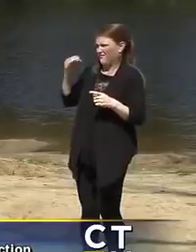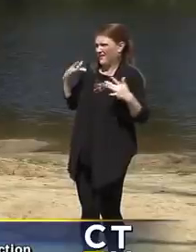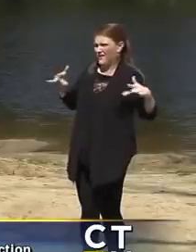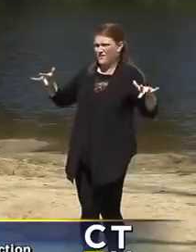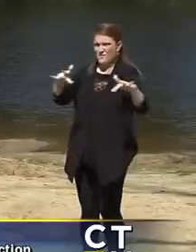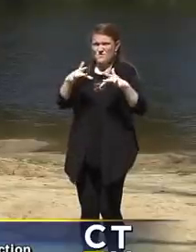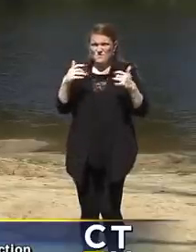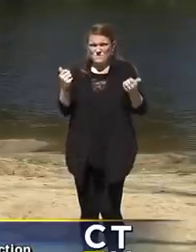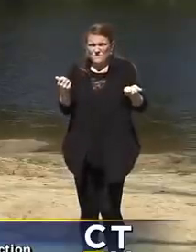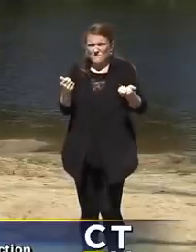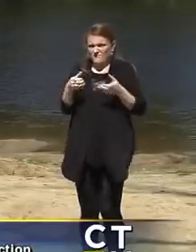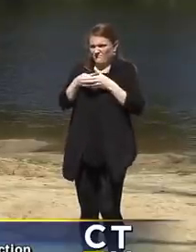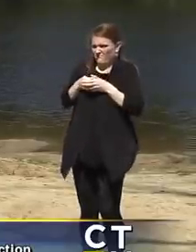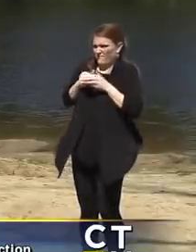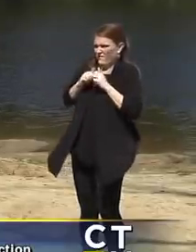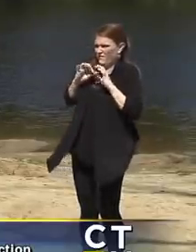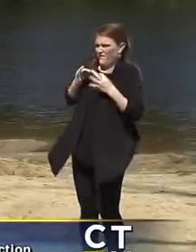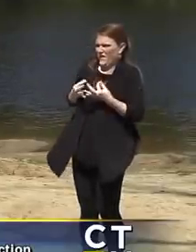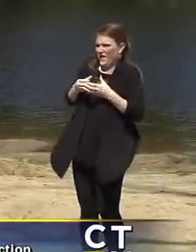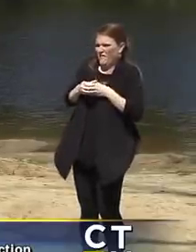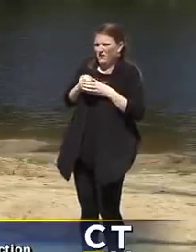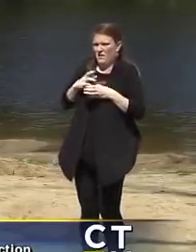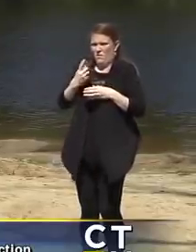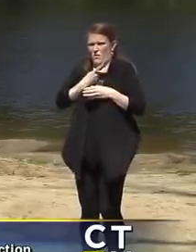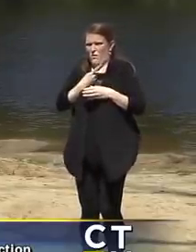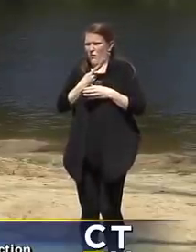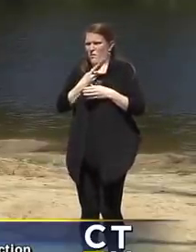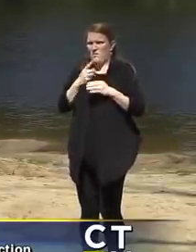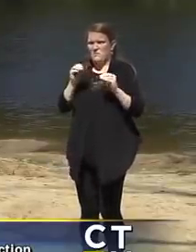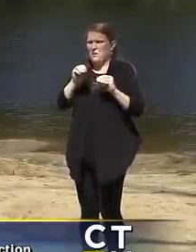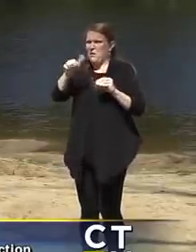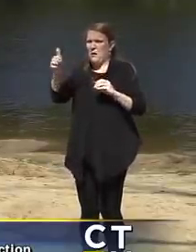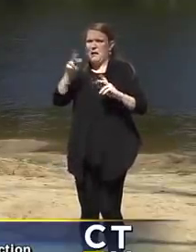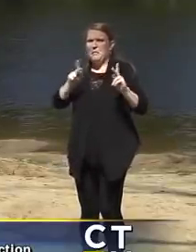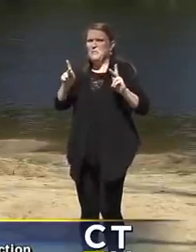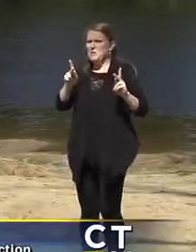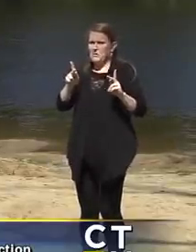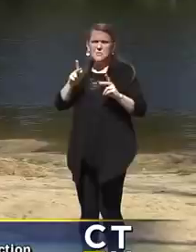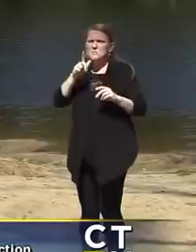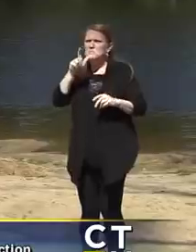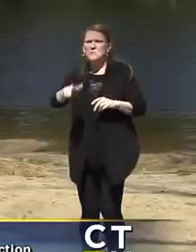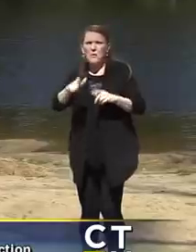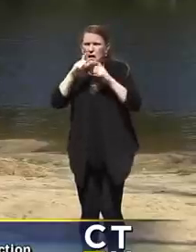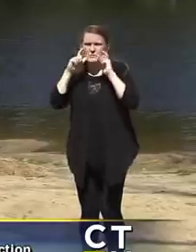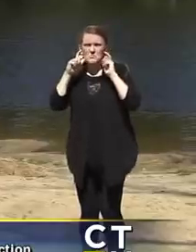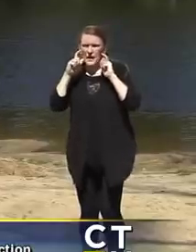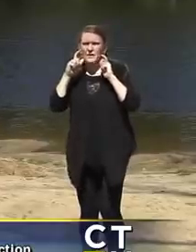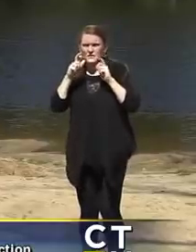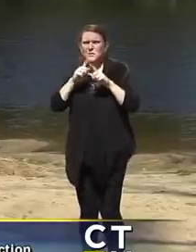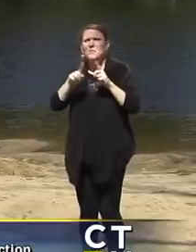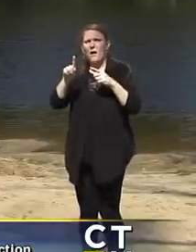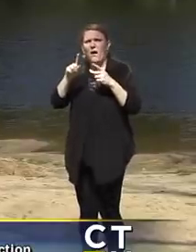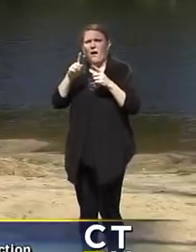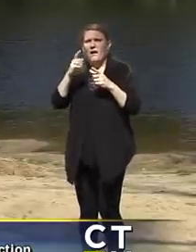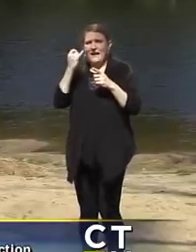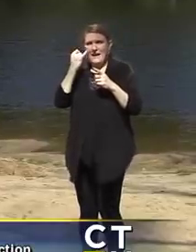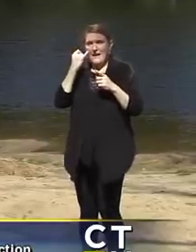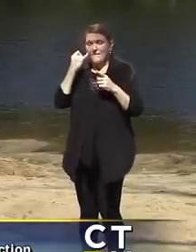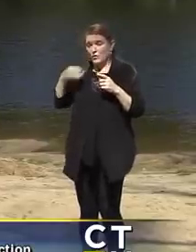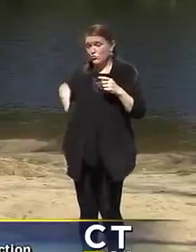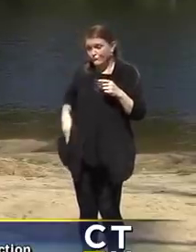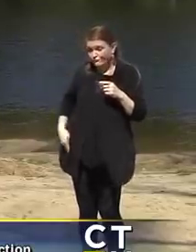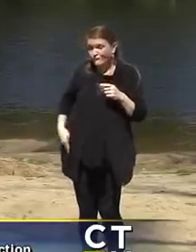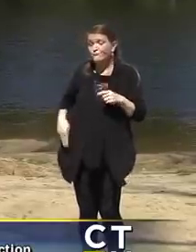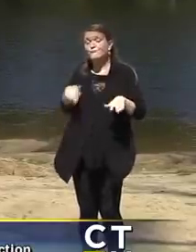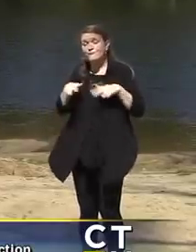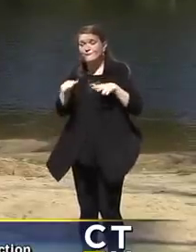your family or by yourself, we're not requiring masks in that instance. But there are those times when you're, as part of your